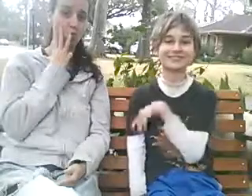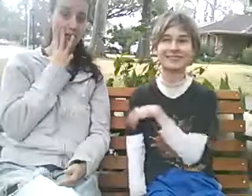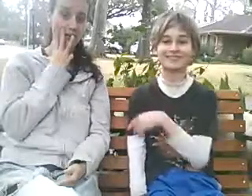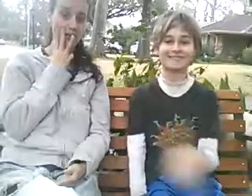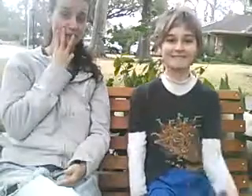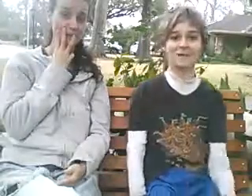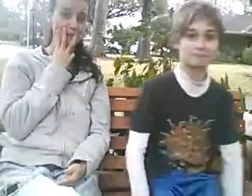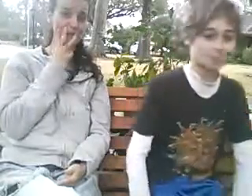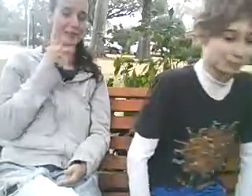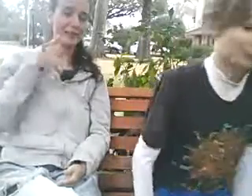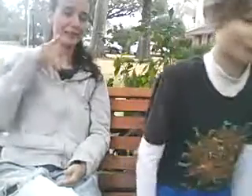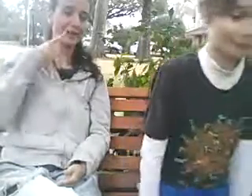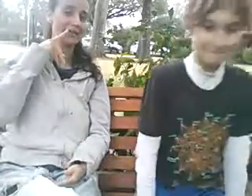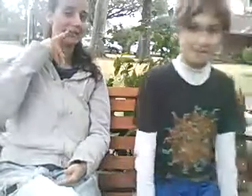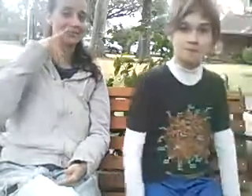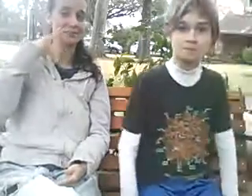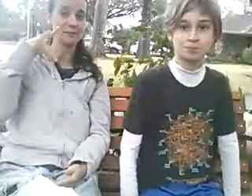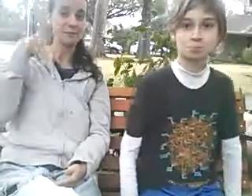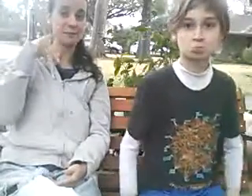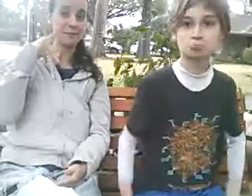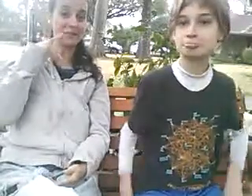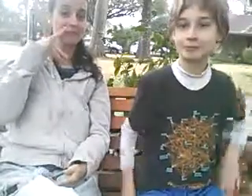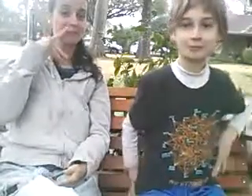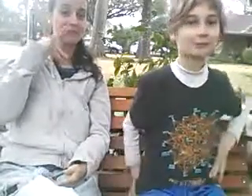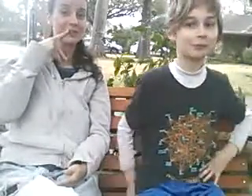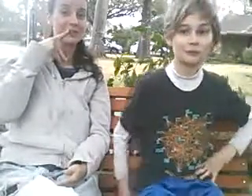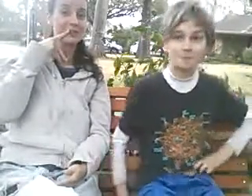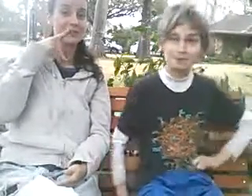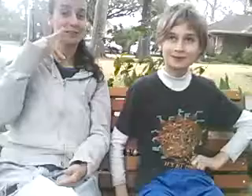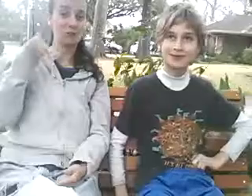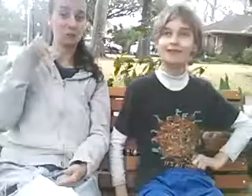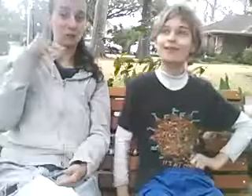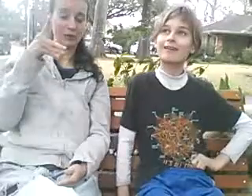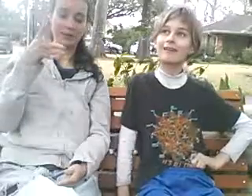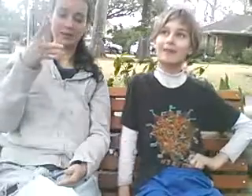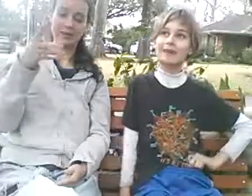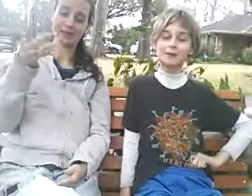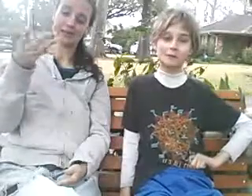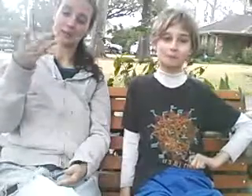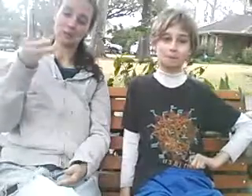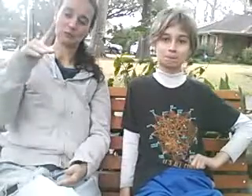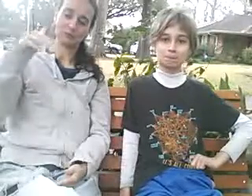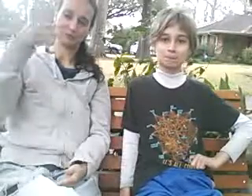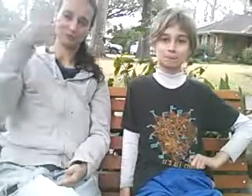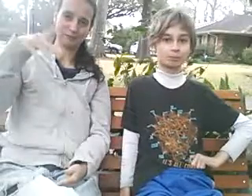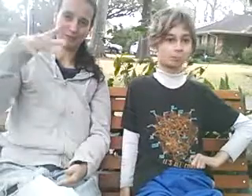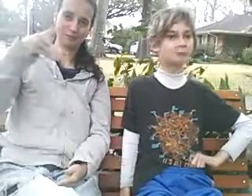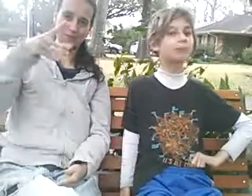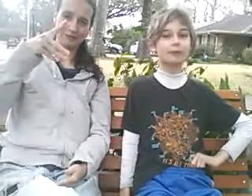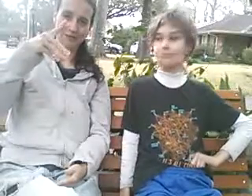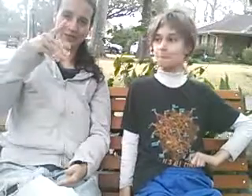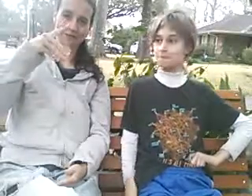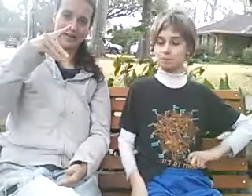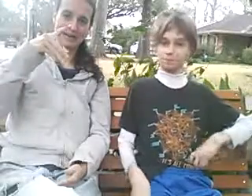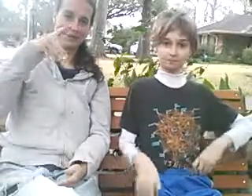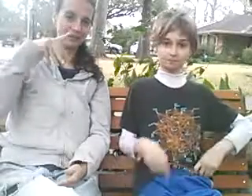water, and this is pee-pee, with, where your fingers are kind of down and you have